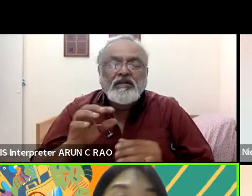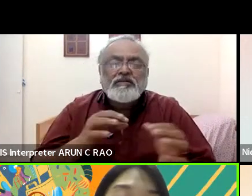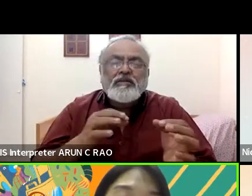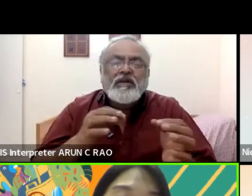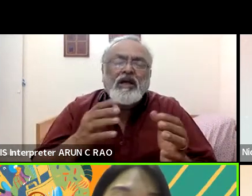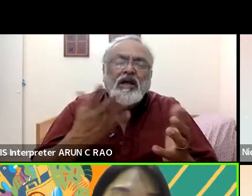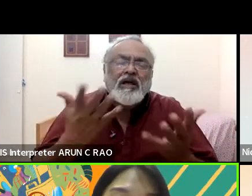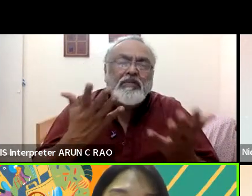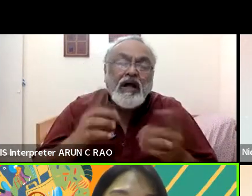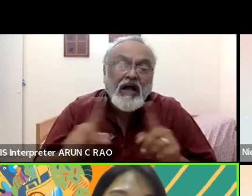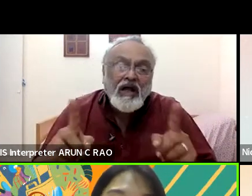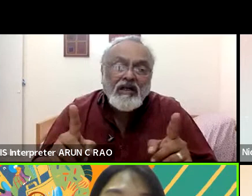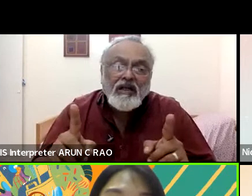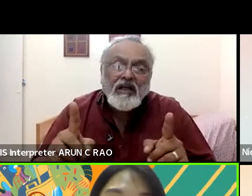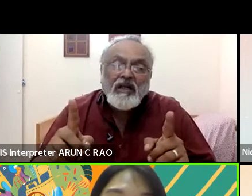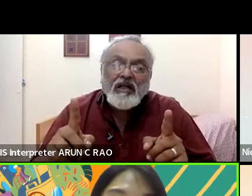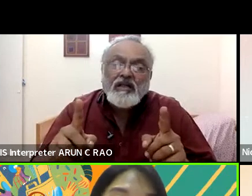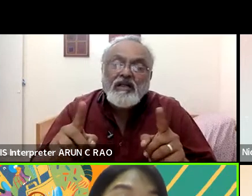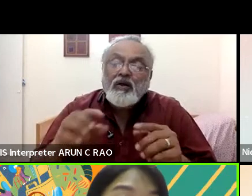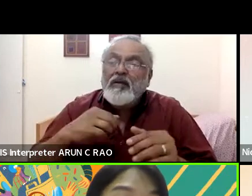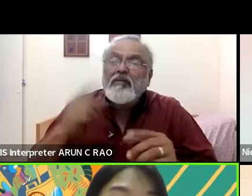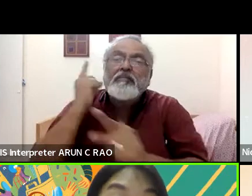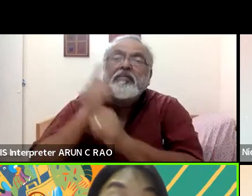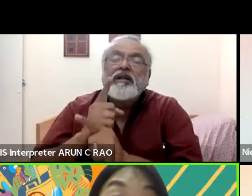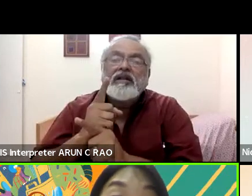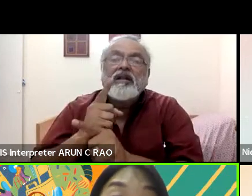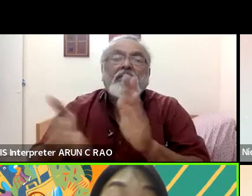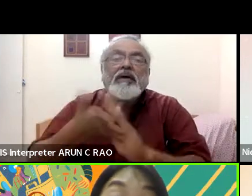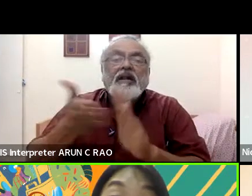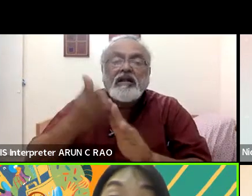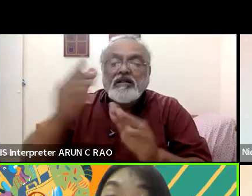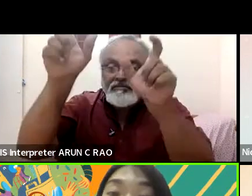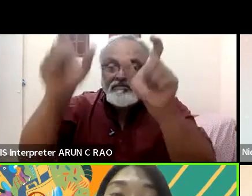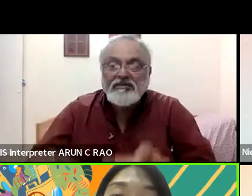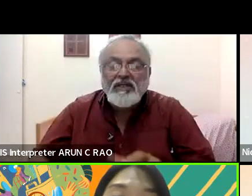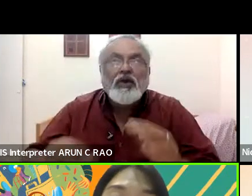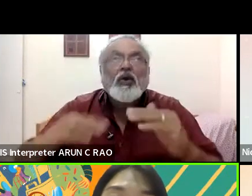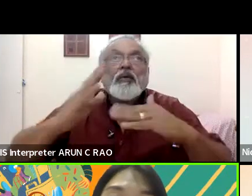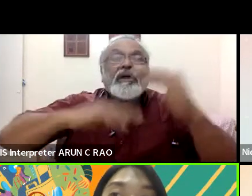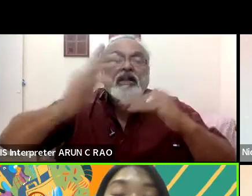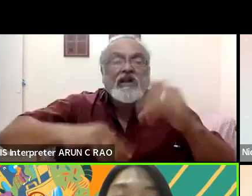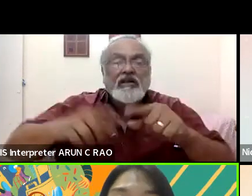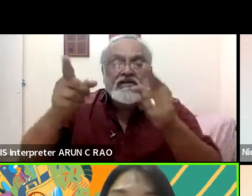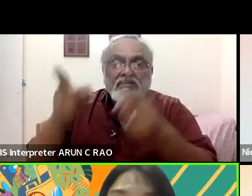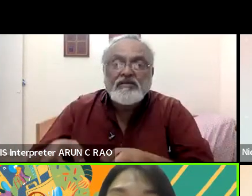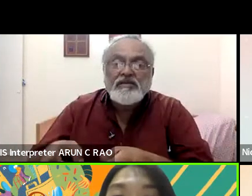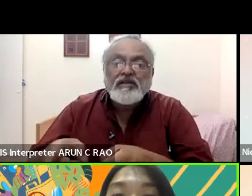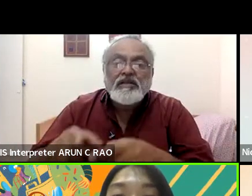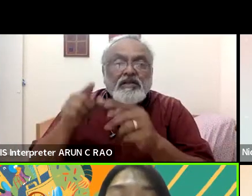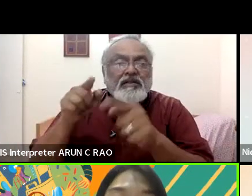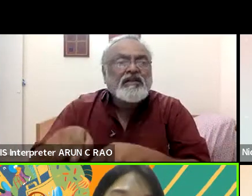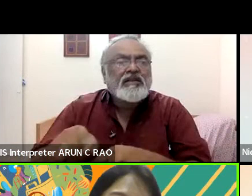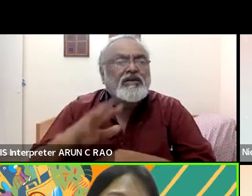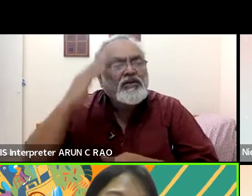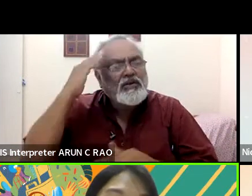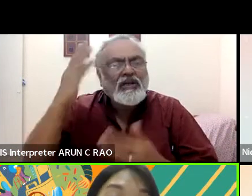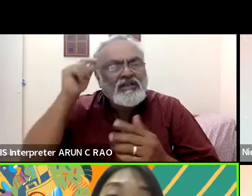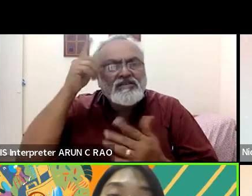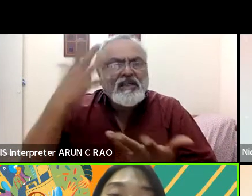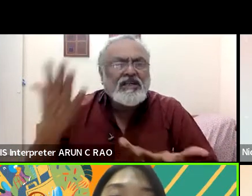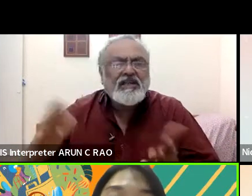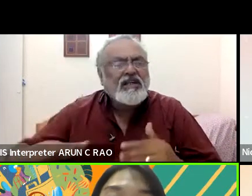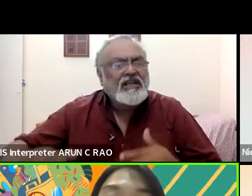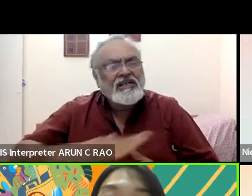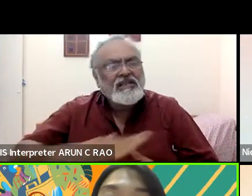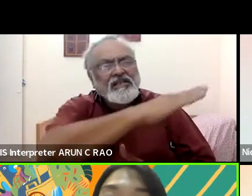we work with contractors, and these are contractors who aren't always familiar with why we need a ramp to be in certain height